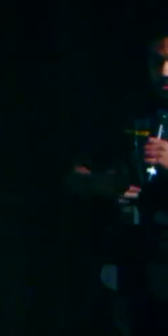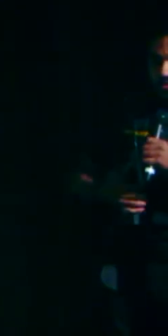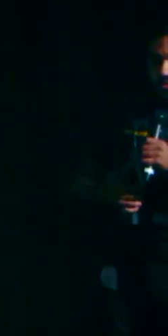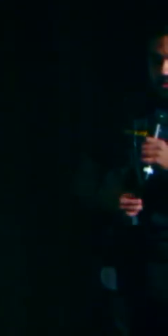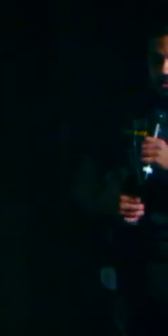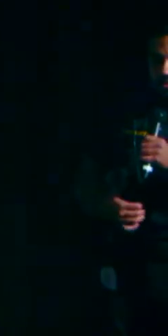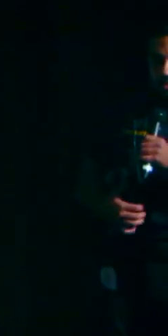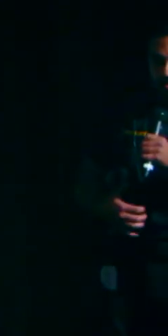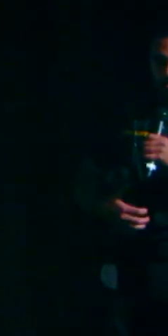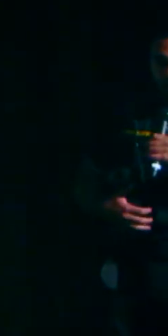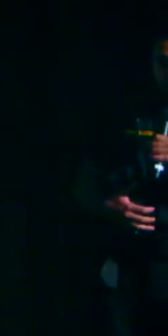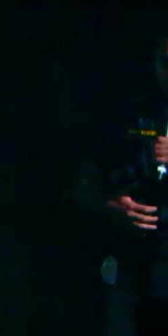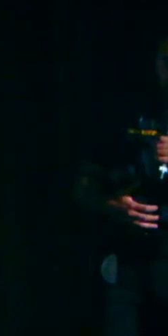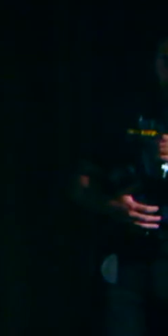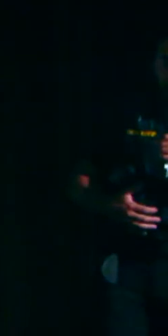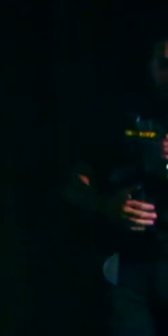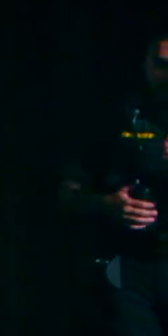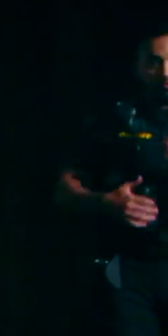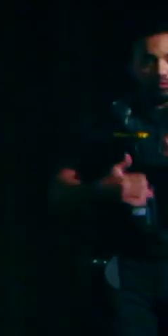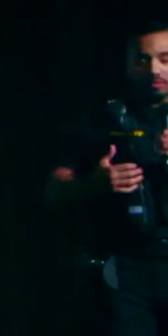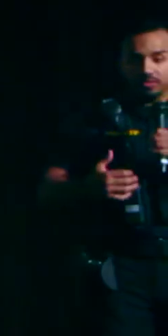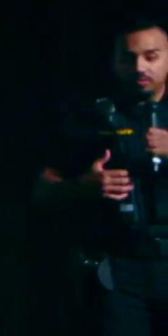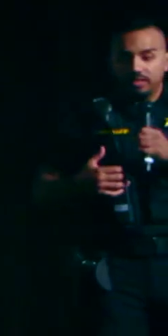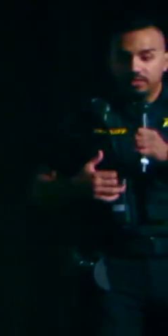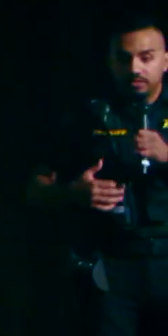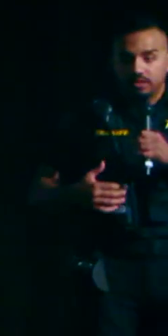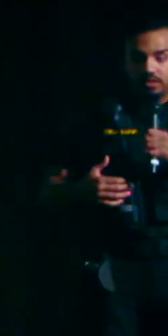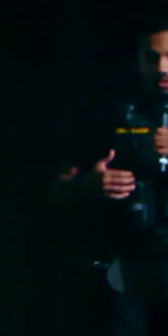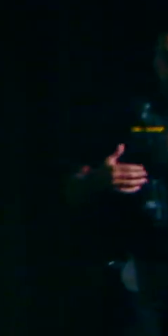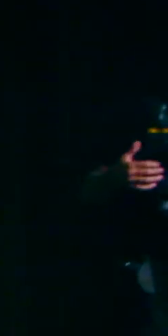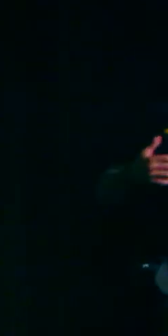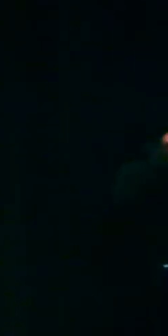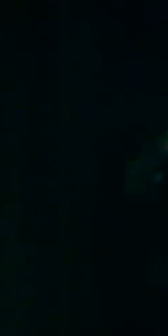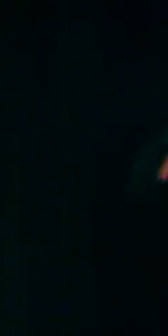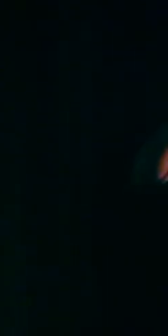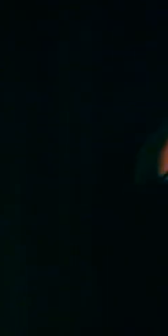talk to your children about this and just inform them that it's